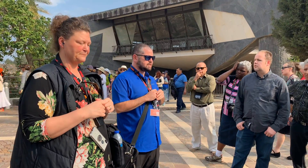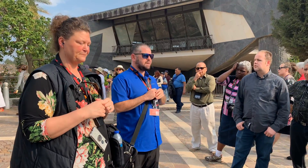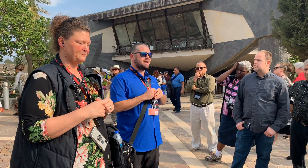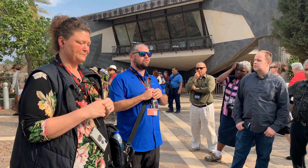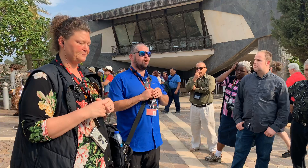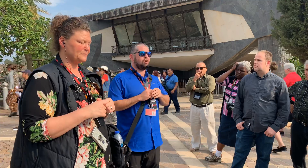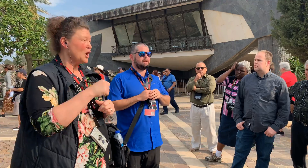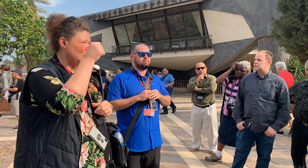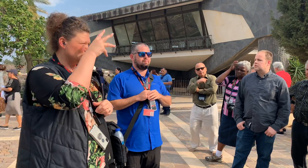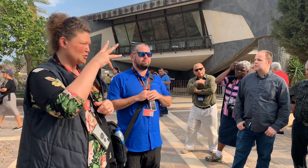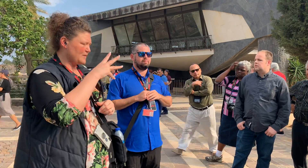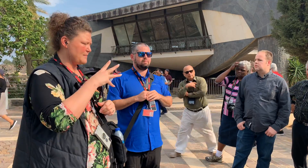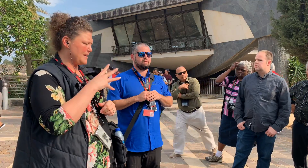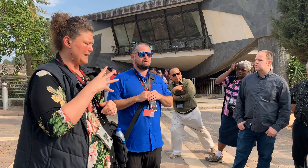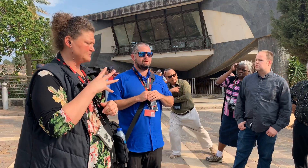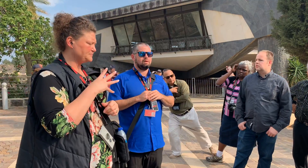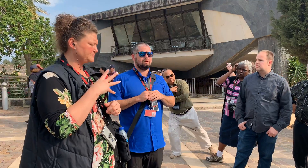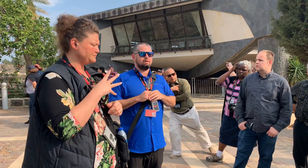so this man told him,